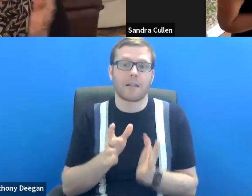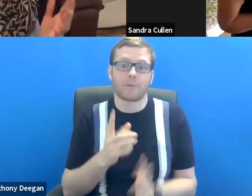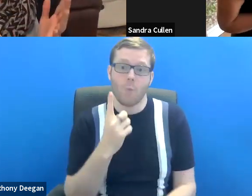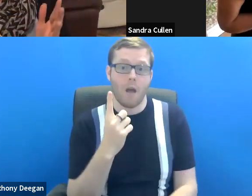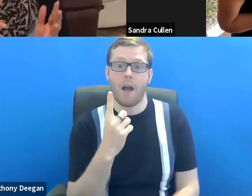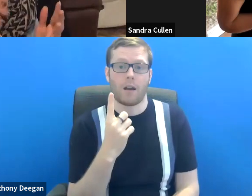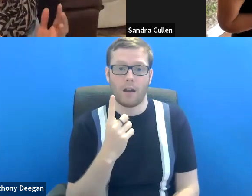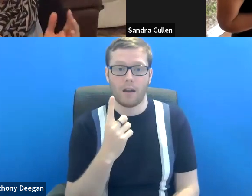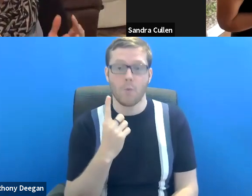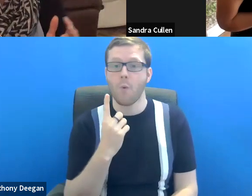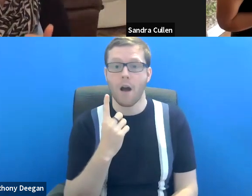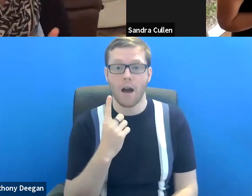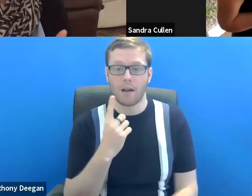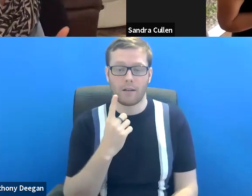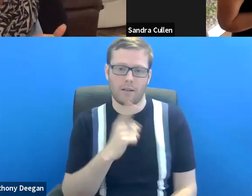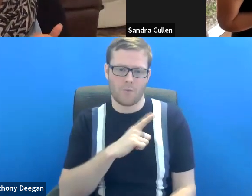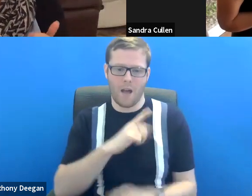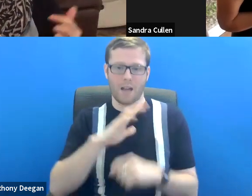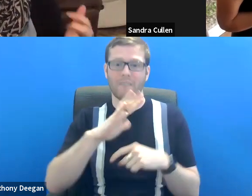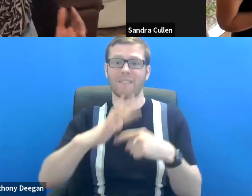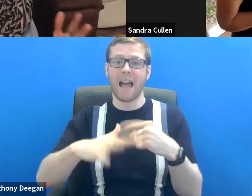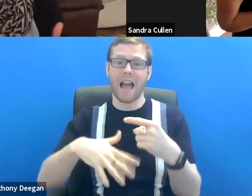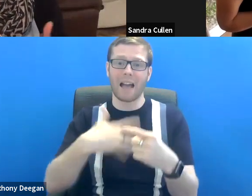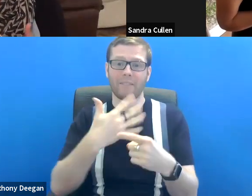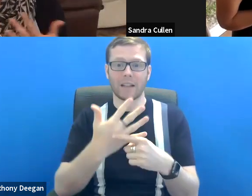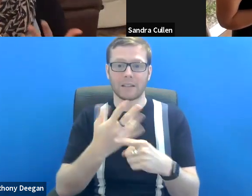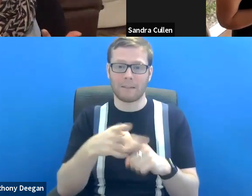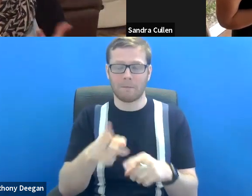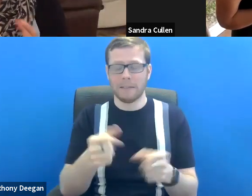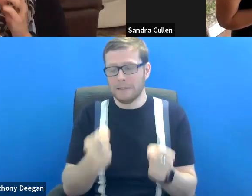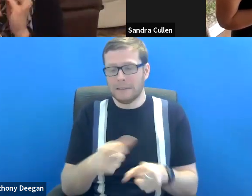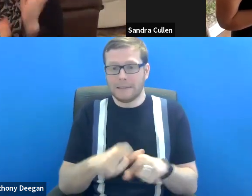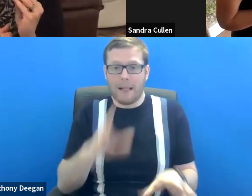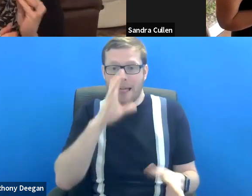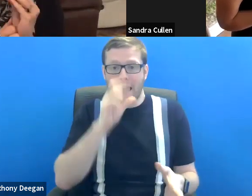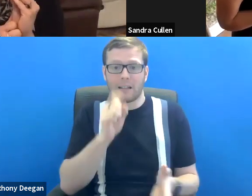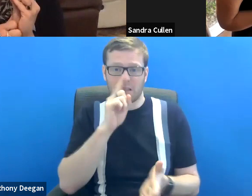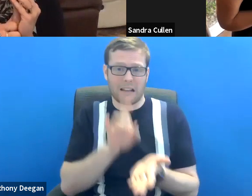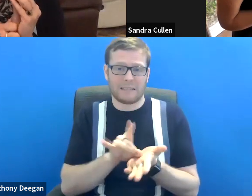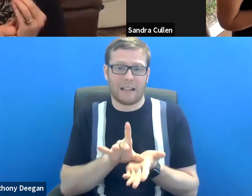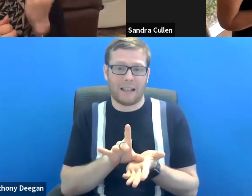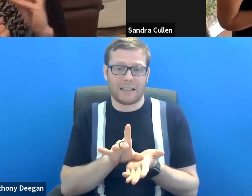Because do you know what, in 5 years time you can delete it. If you really, really hate it, you can delete it, but just have it.